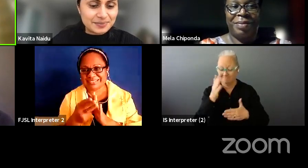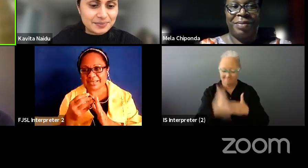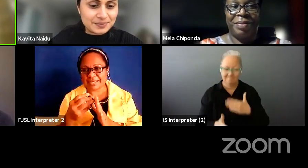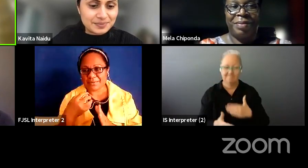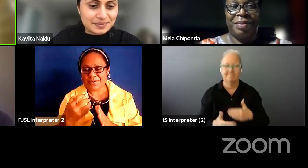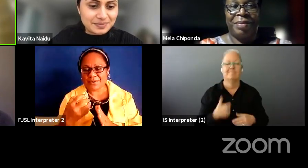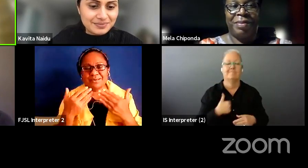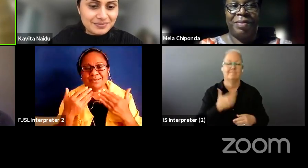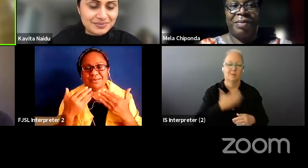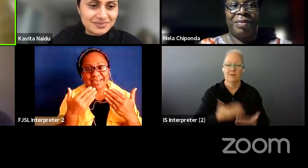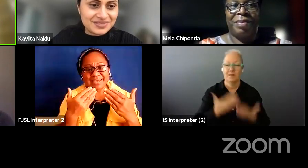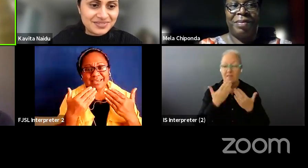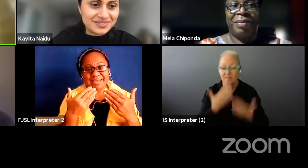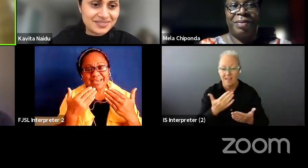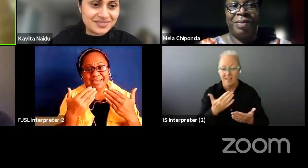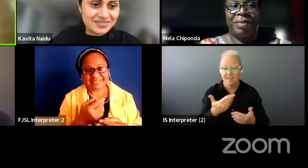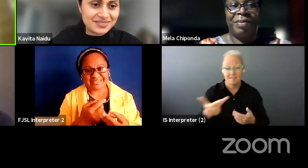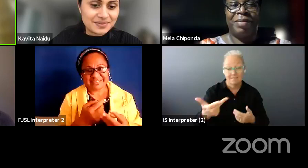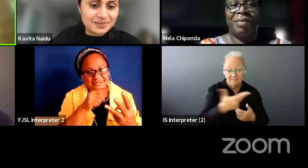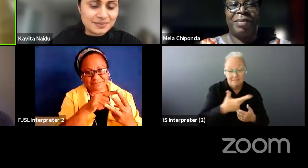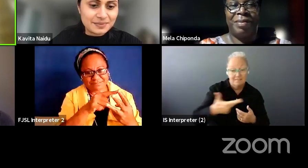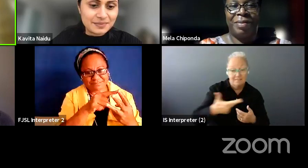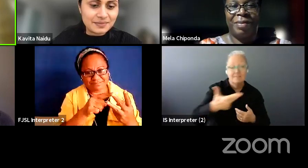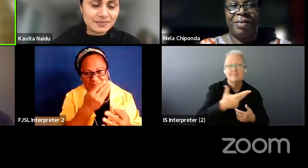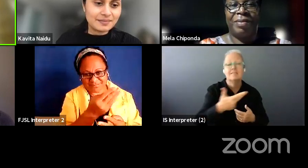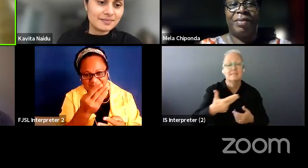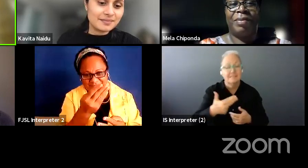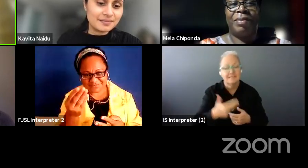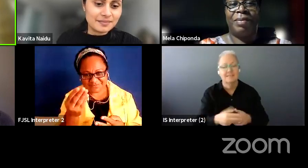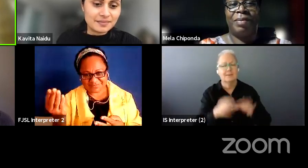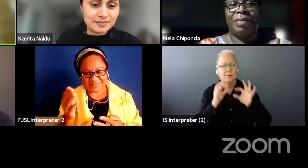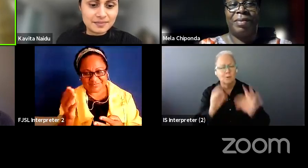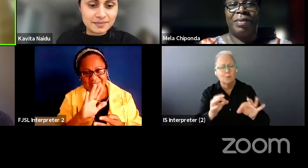all three of you for such fabulous insights and